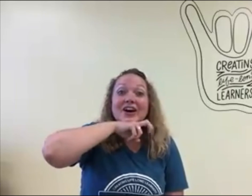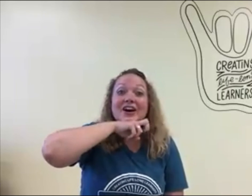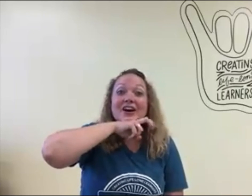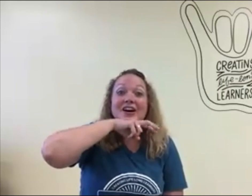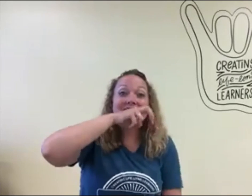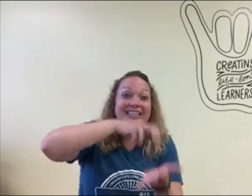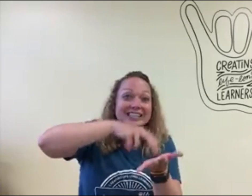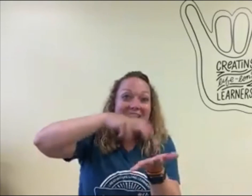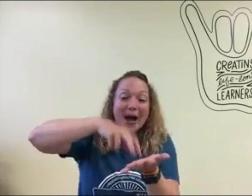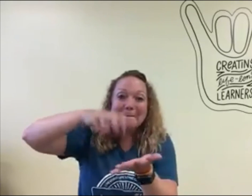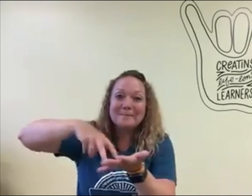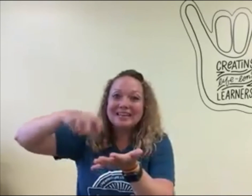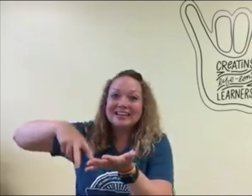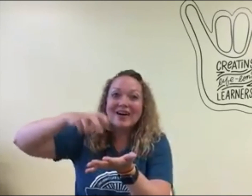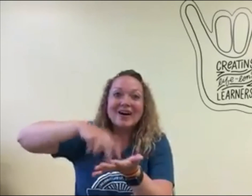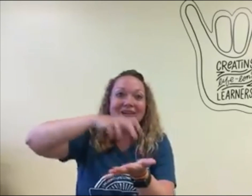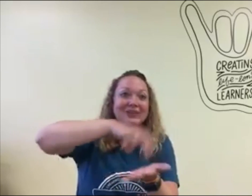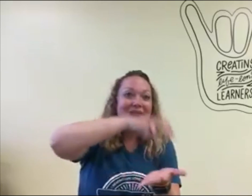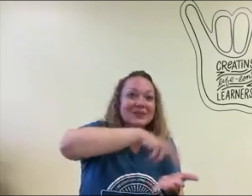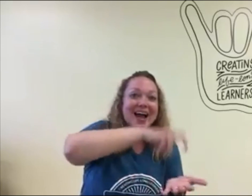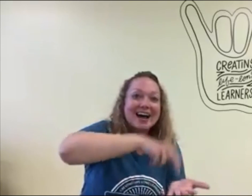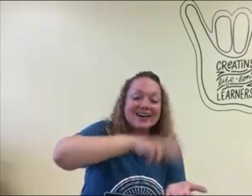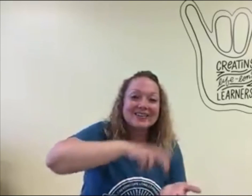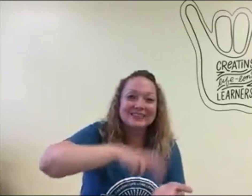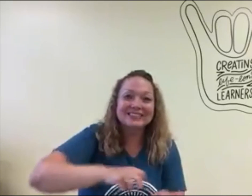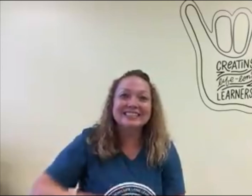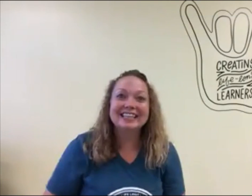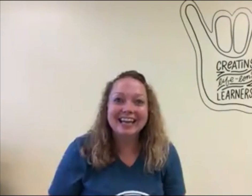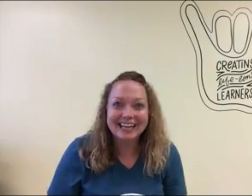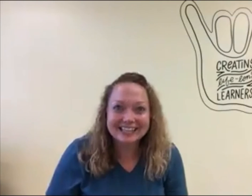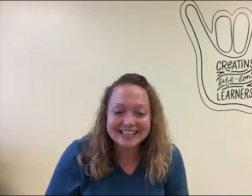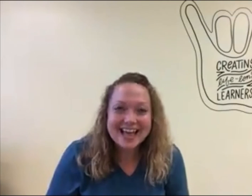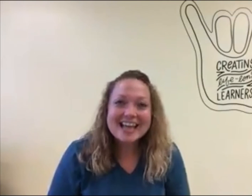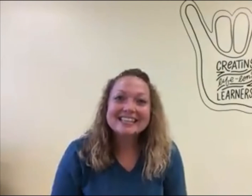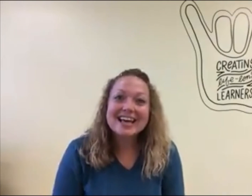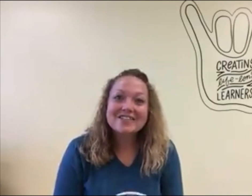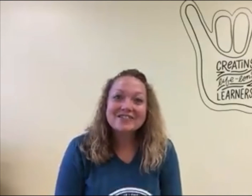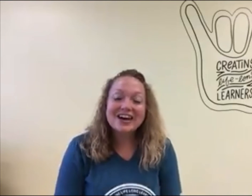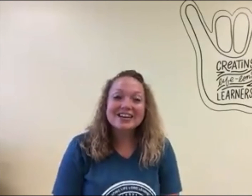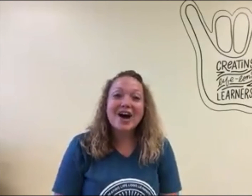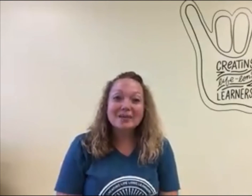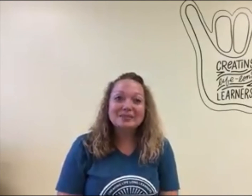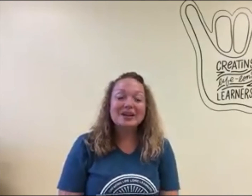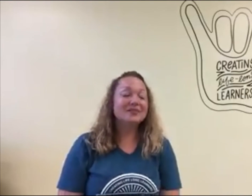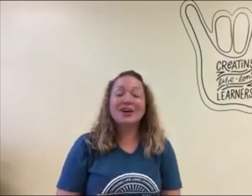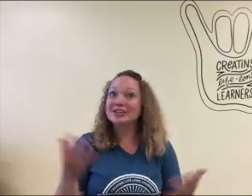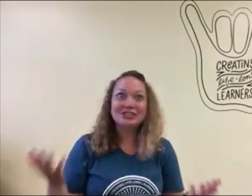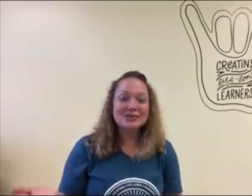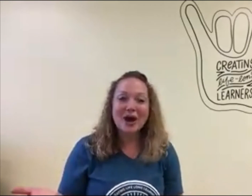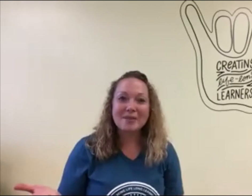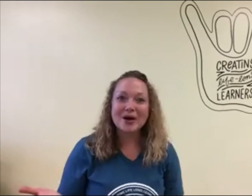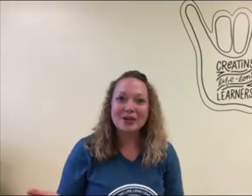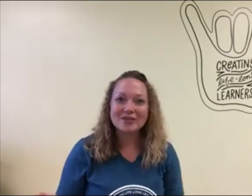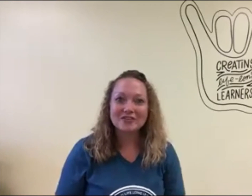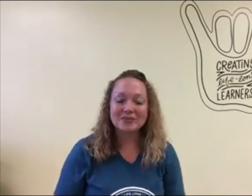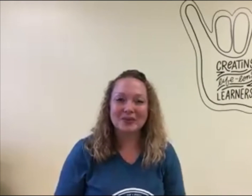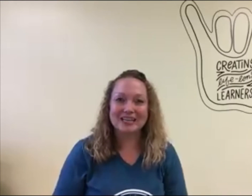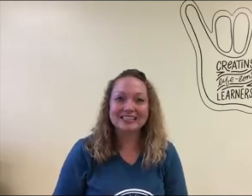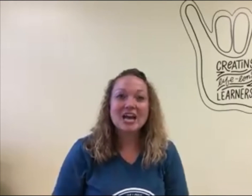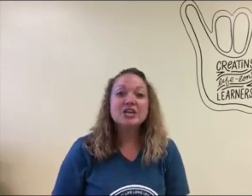10 little frogs hopping all around. Is that fun? Frogs do hop all over the place. So you can